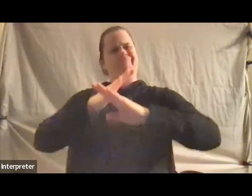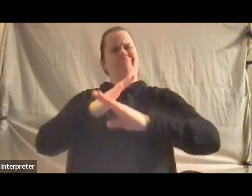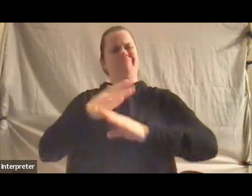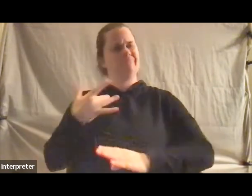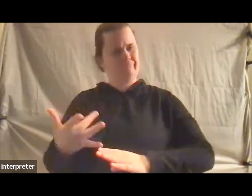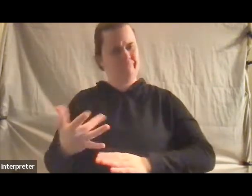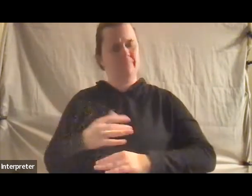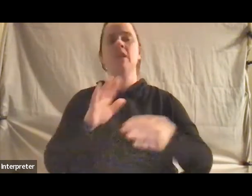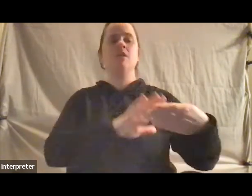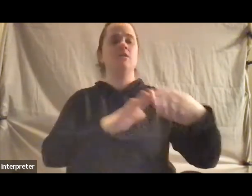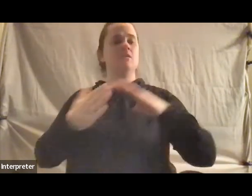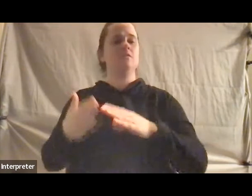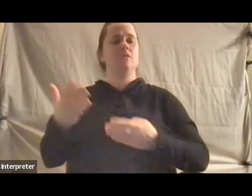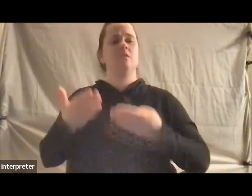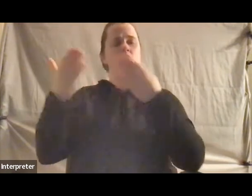has provided